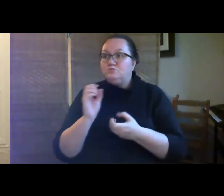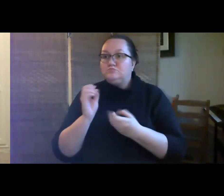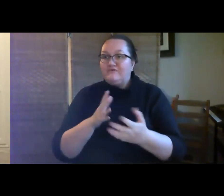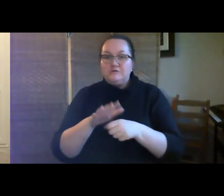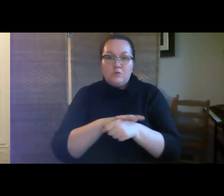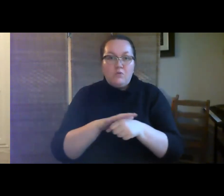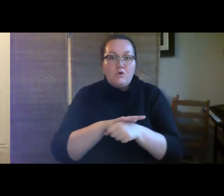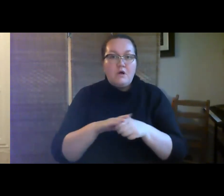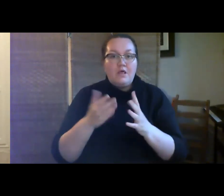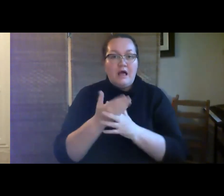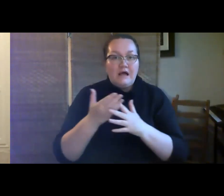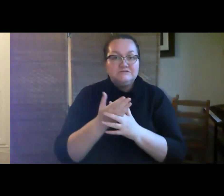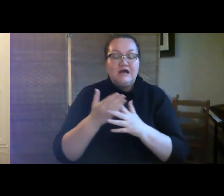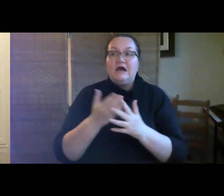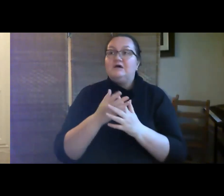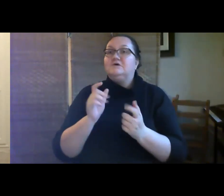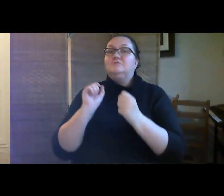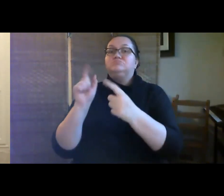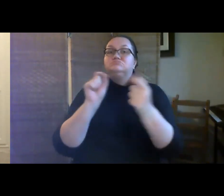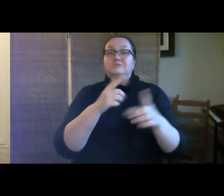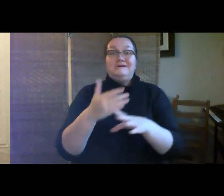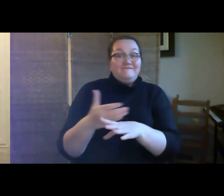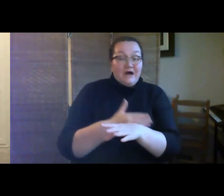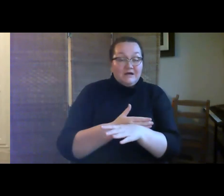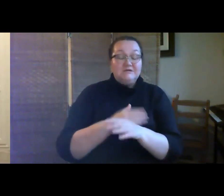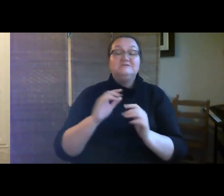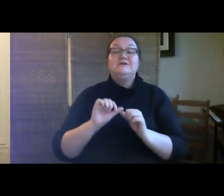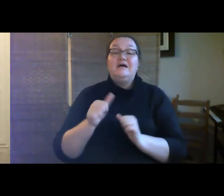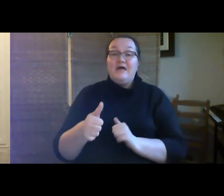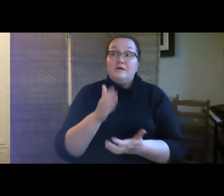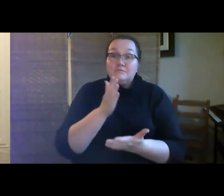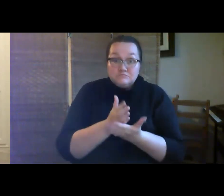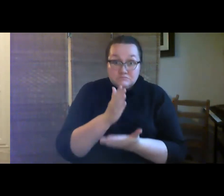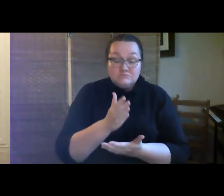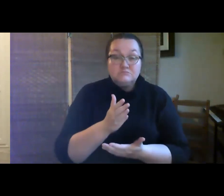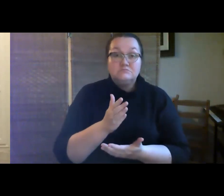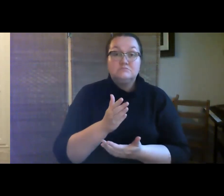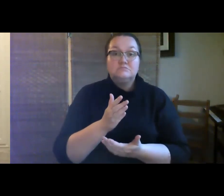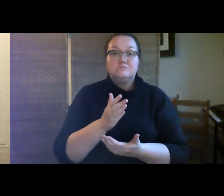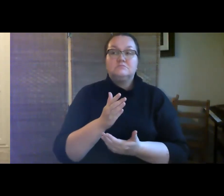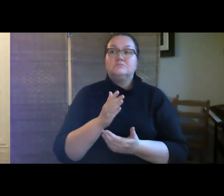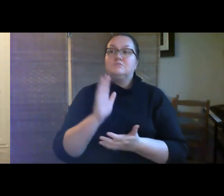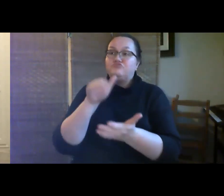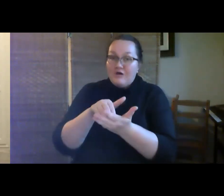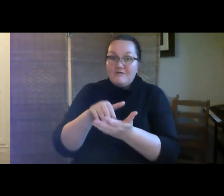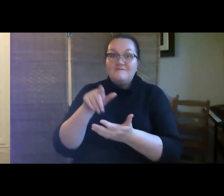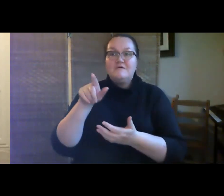packs. And then on site, you may need to almost V-tech your show every